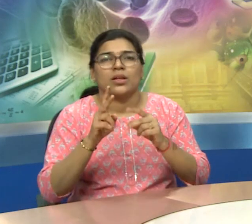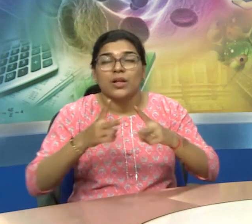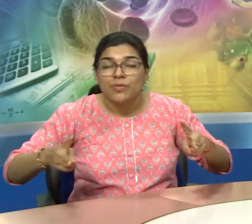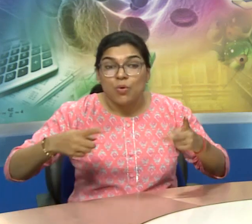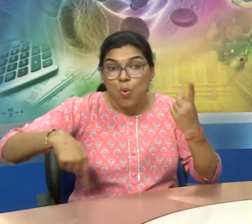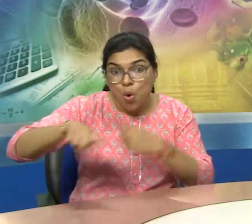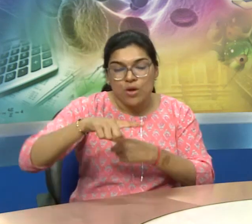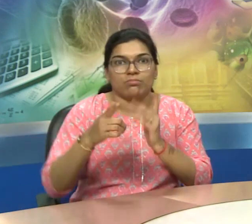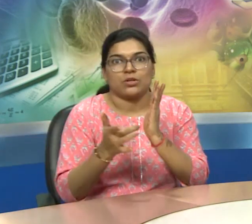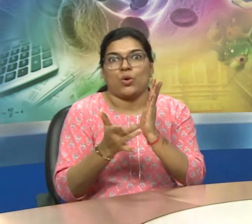instruments available.